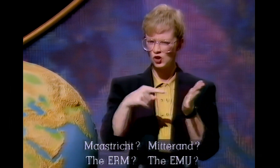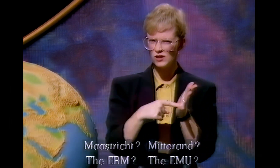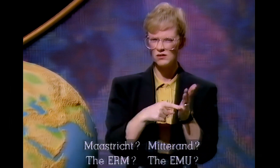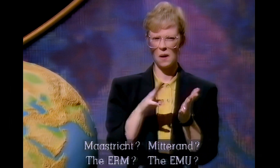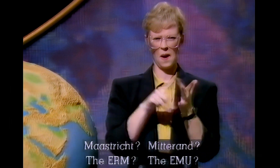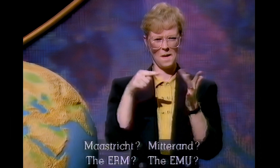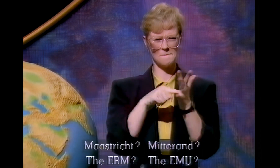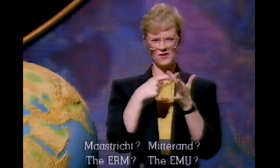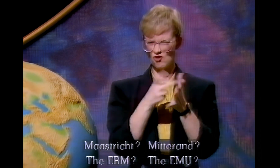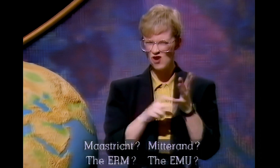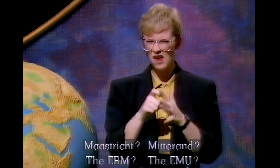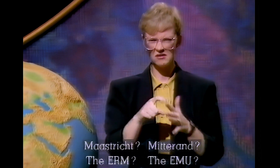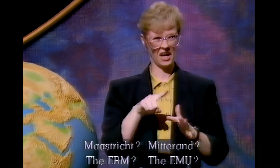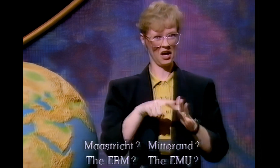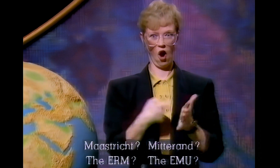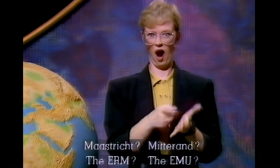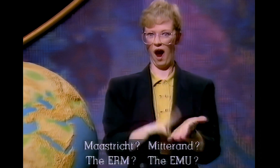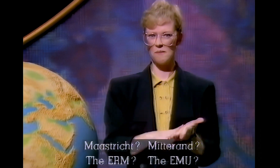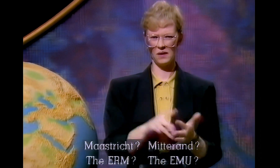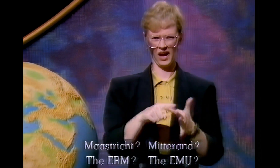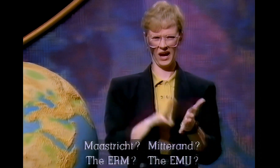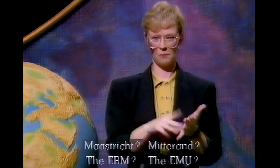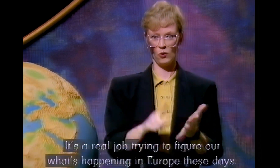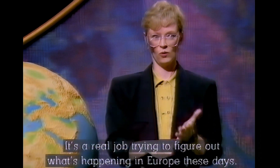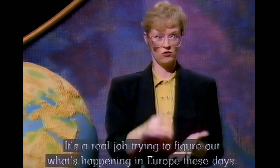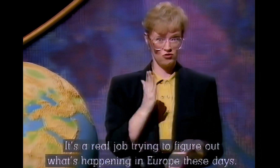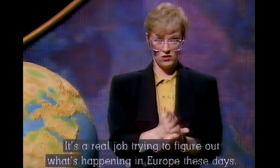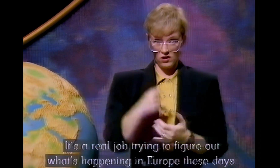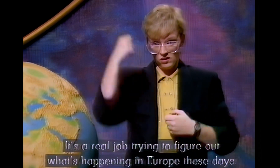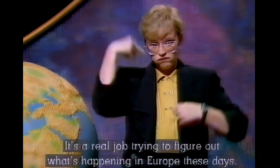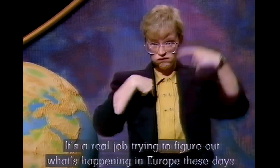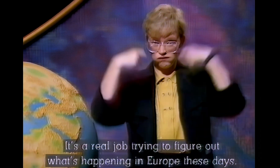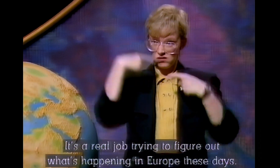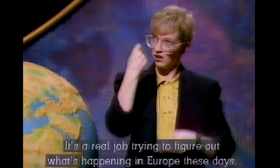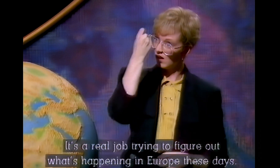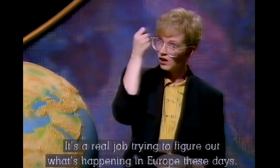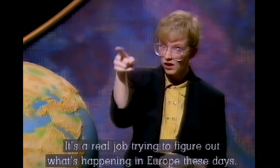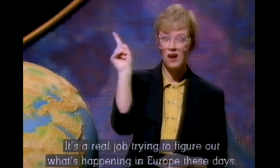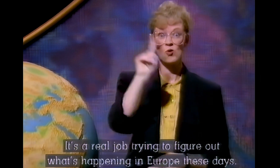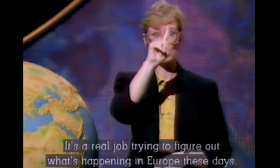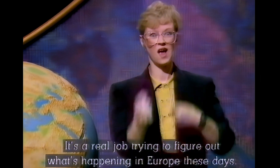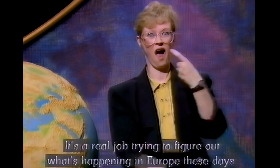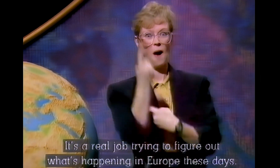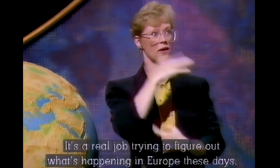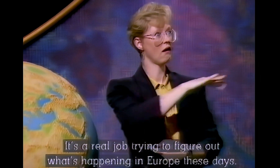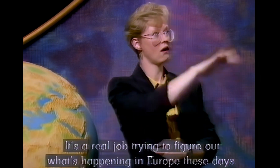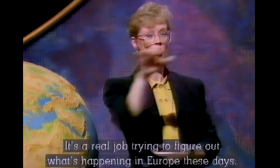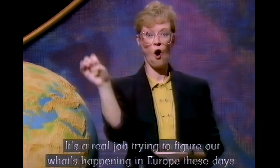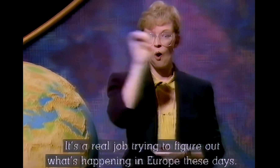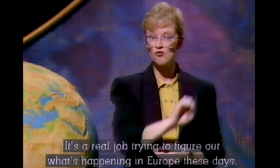Maastricht. Meteorol, the ERM, the EMU. It's a real job trying to figure out what's happening in Europe